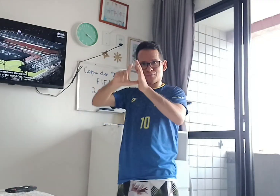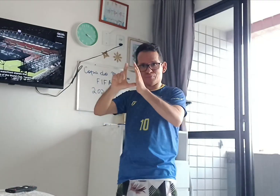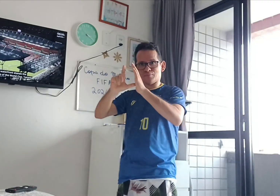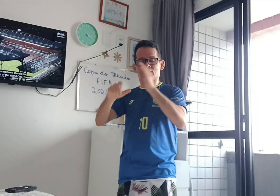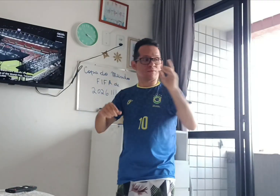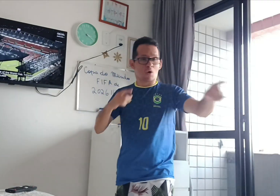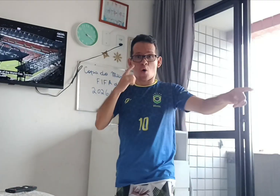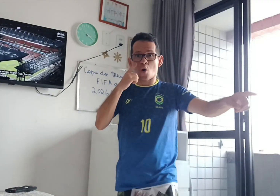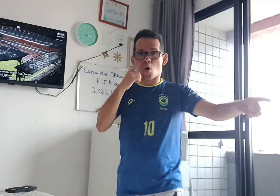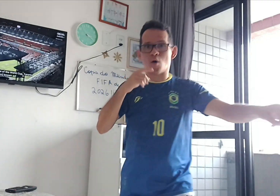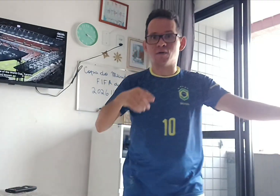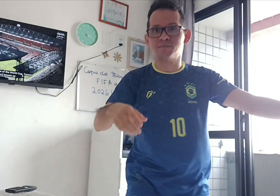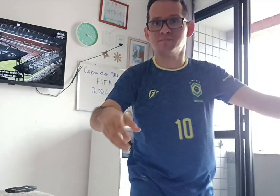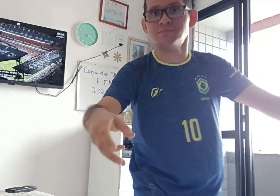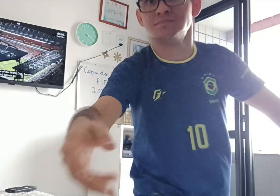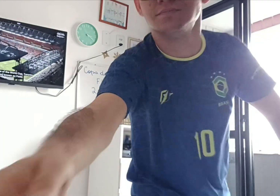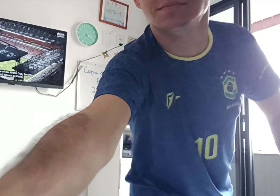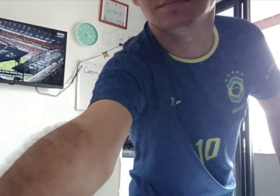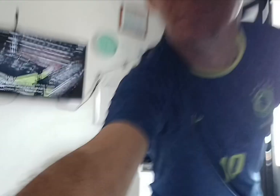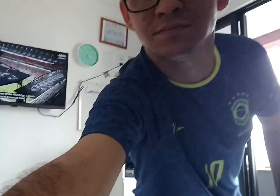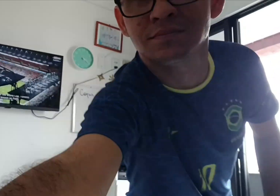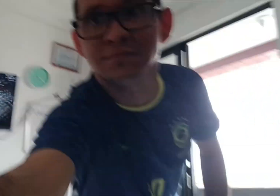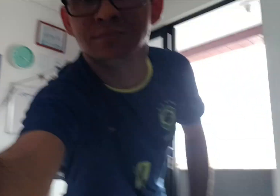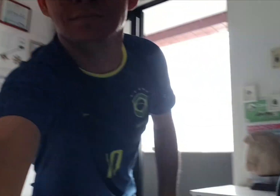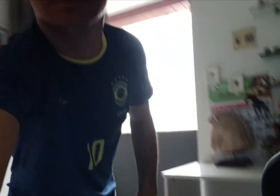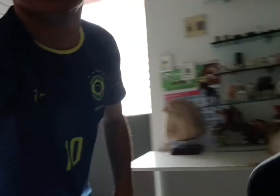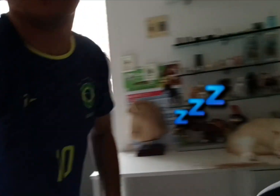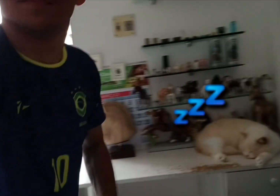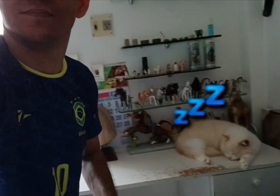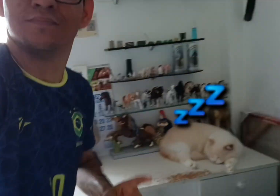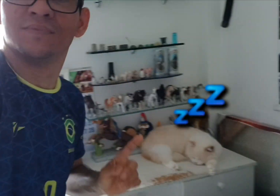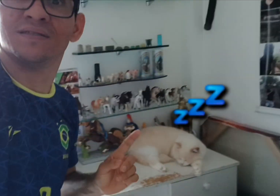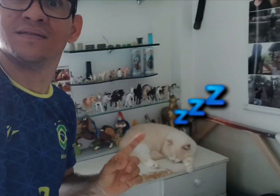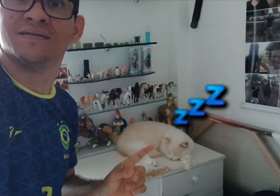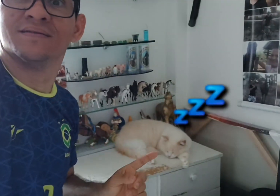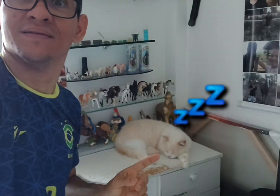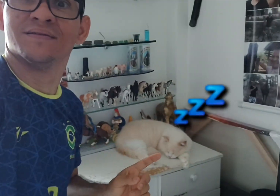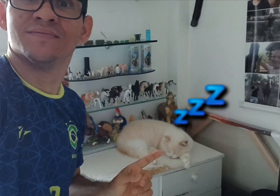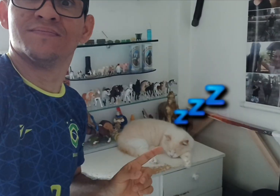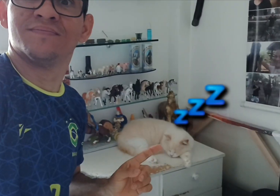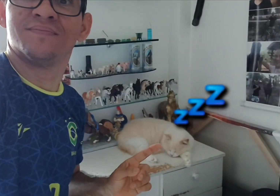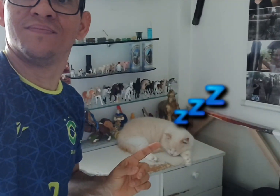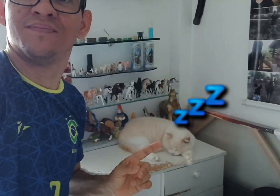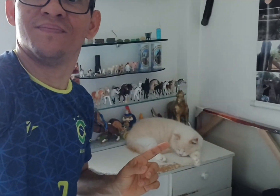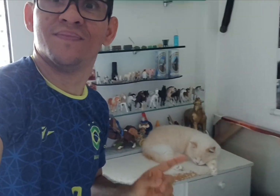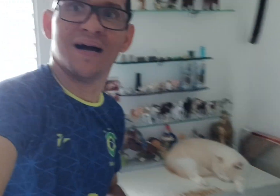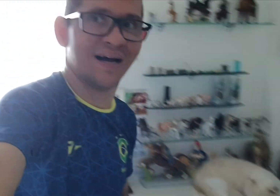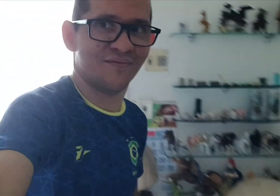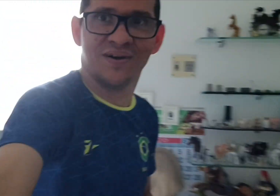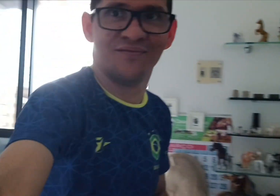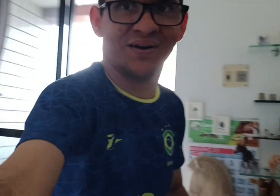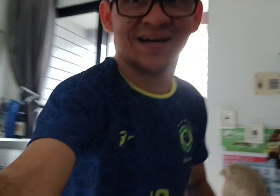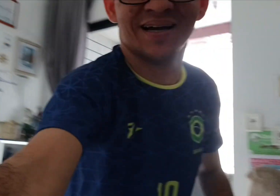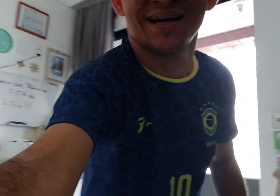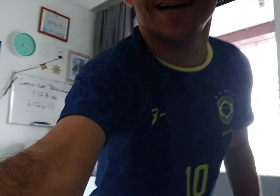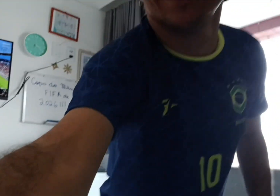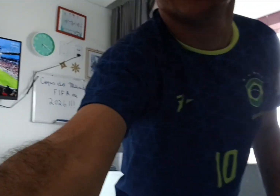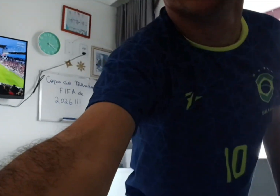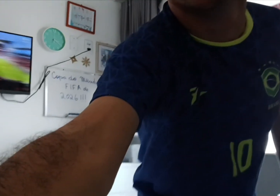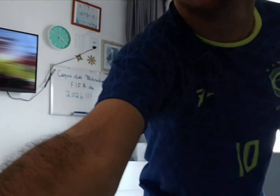Toronto Stadium, known as BMO Field, which has been given 6 games, including 5 group matches and 1 knockout tie.